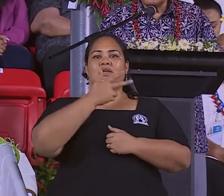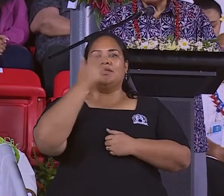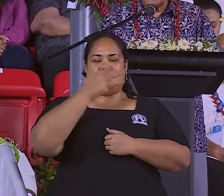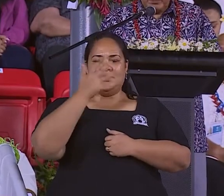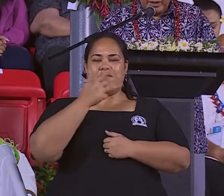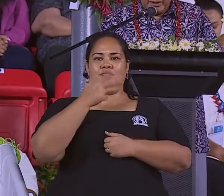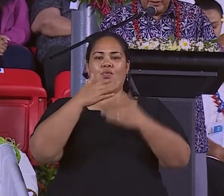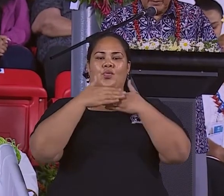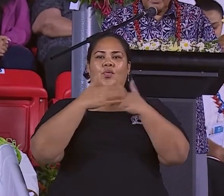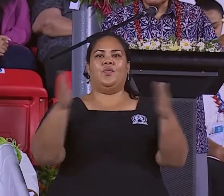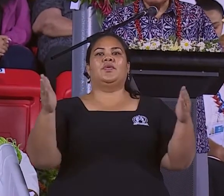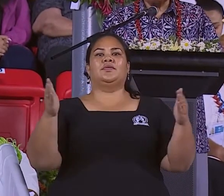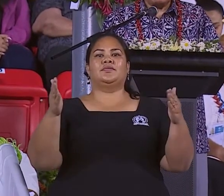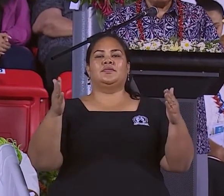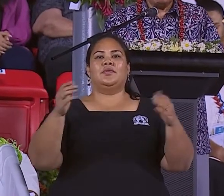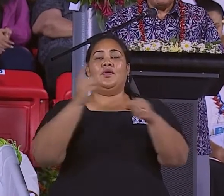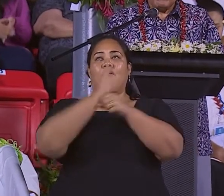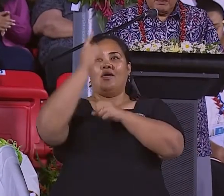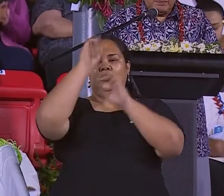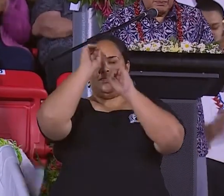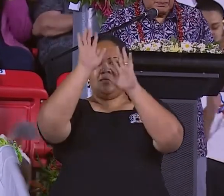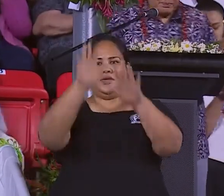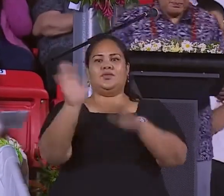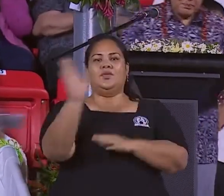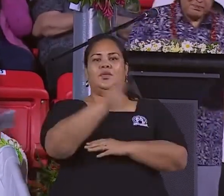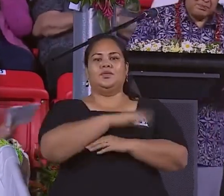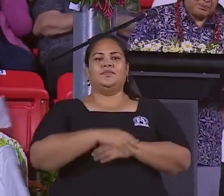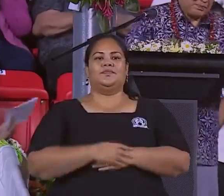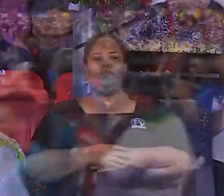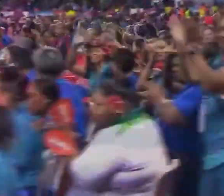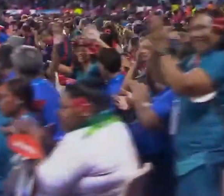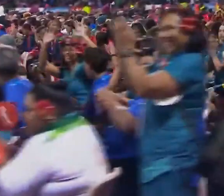2019 open. God bless you all.